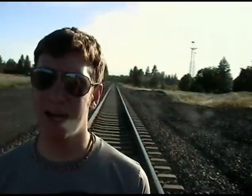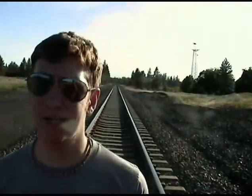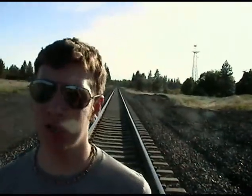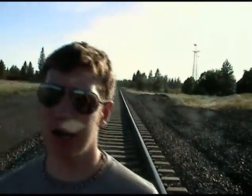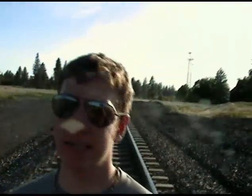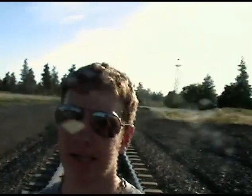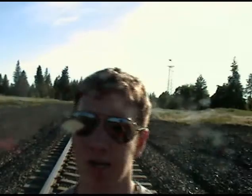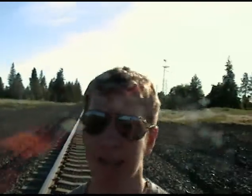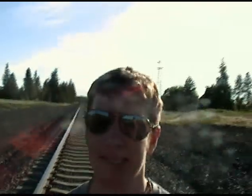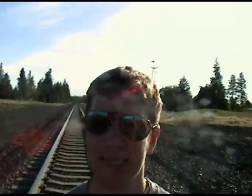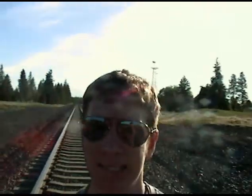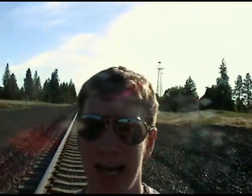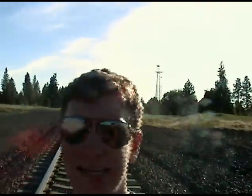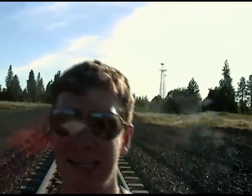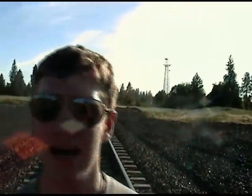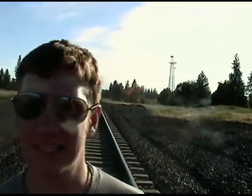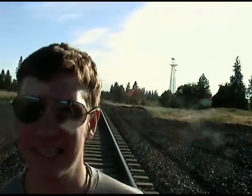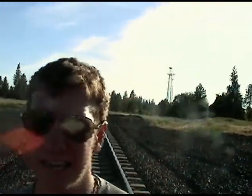stretched across this nighttime scene